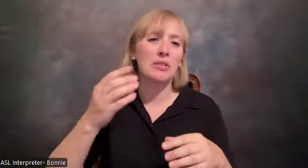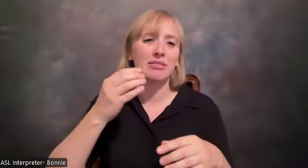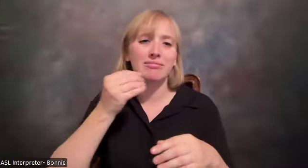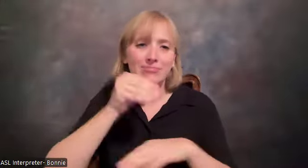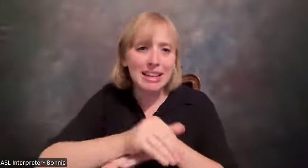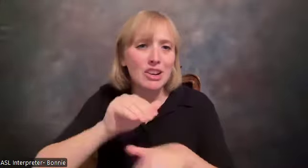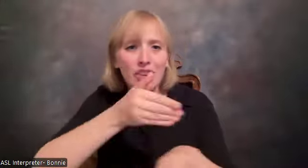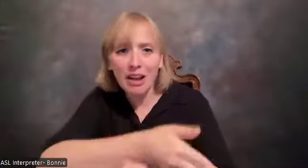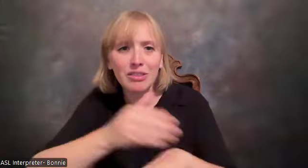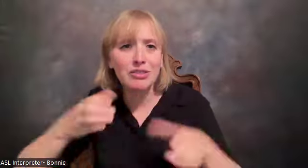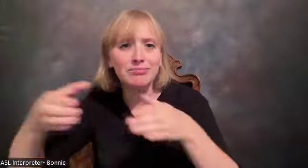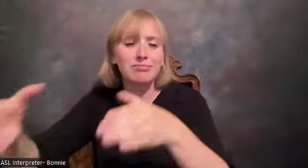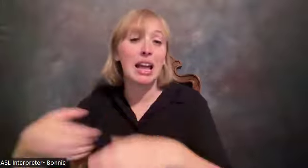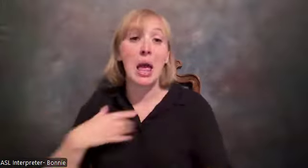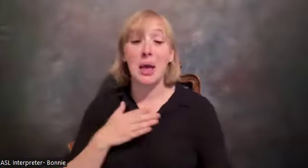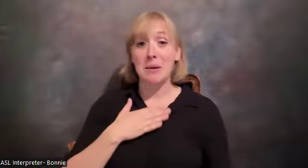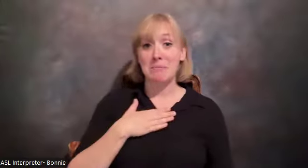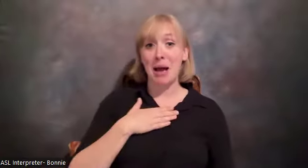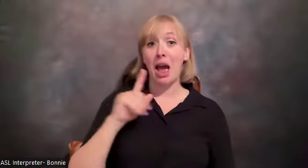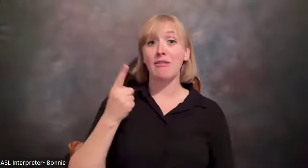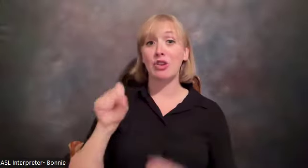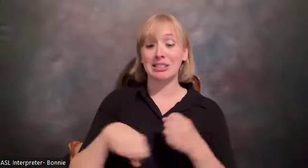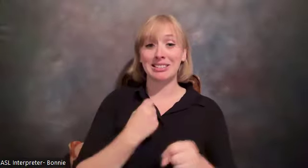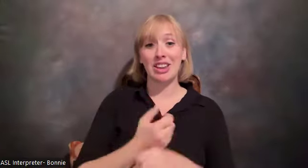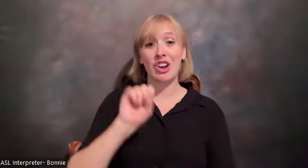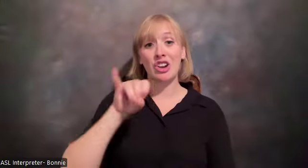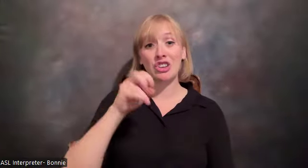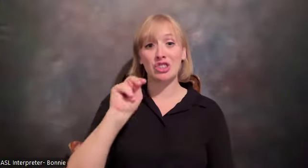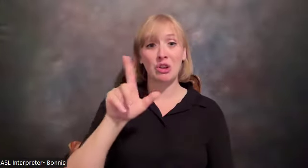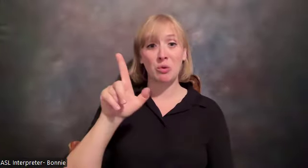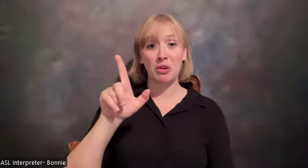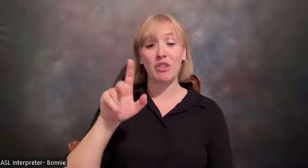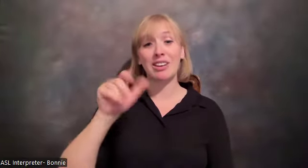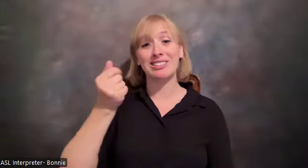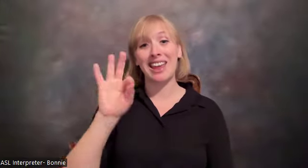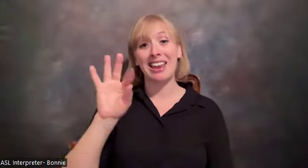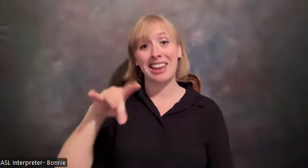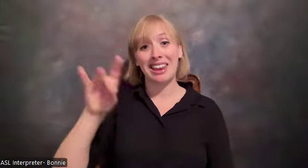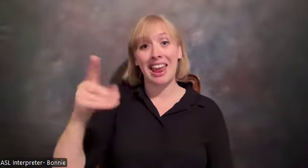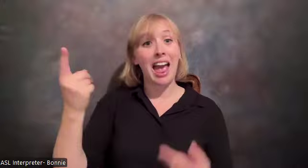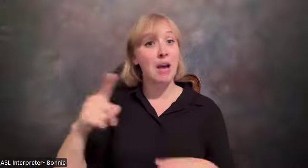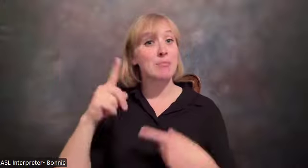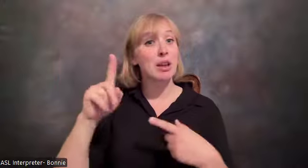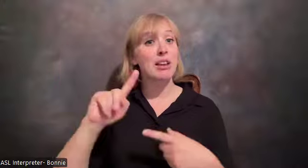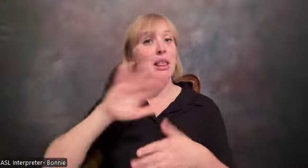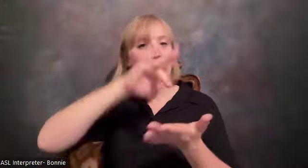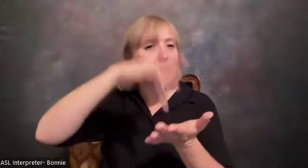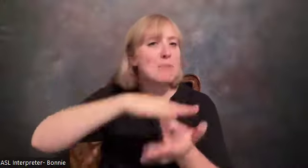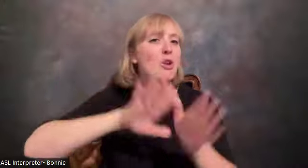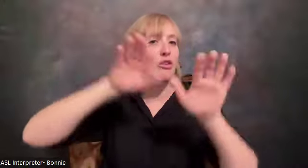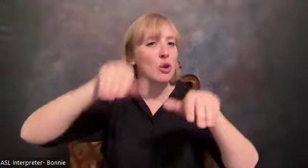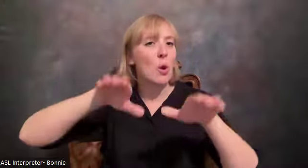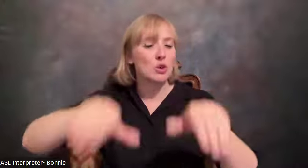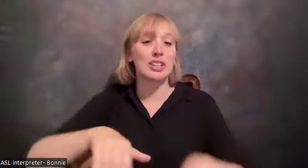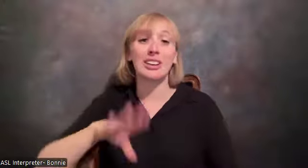deal when you take a cake. My 1 year, January 21st, 1988, happened in the middle of the Pacific Ocean. And Bob went up to the